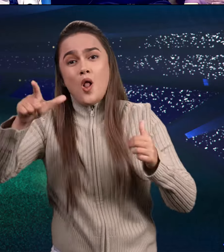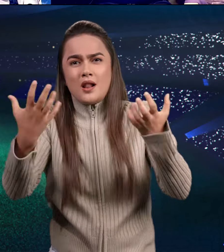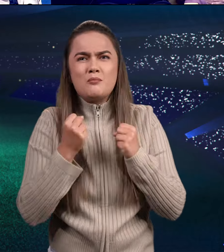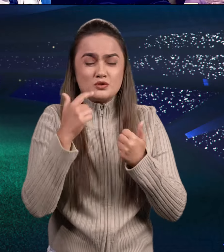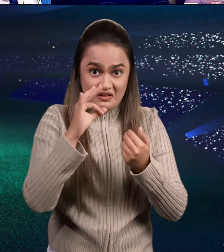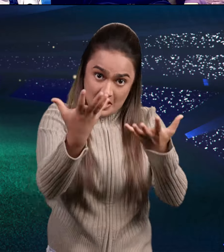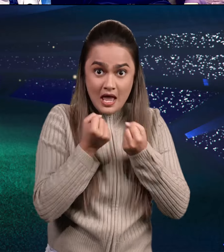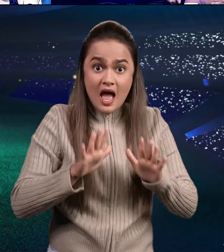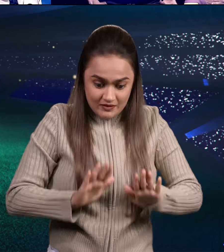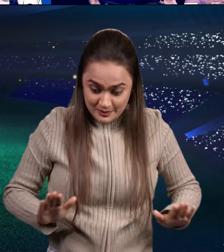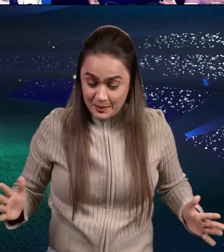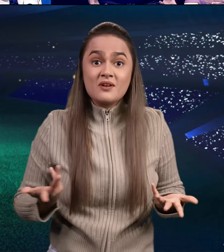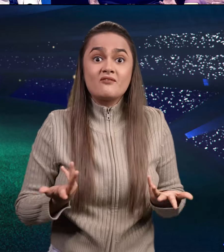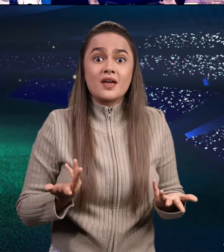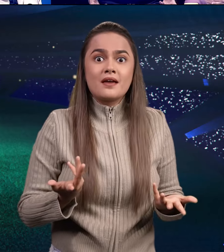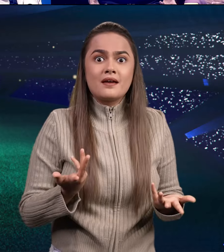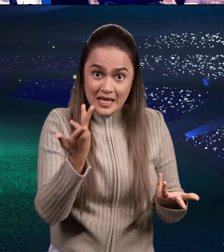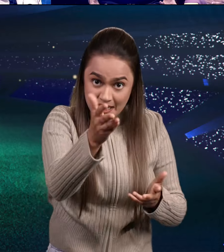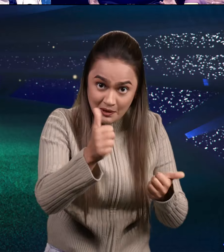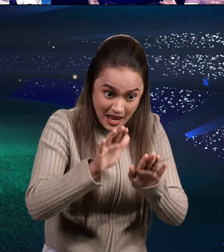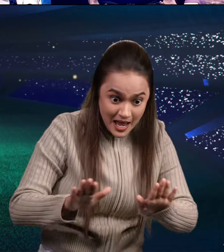boss? You can't have everything. Where will you keep it?